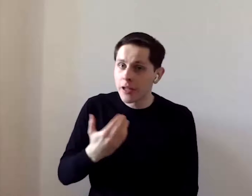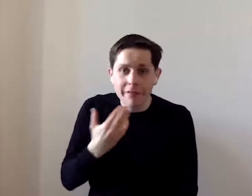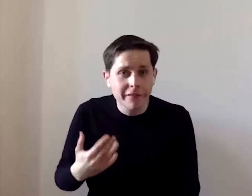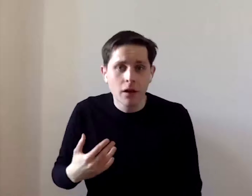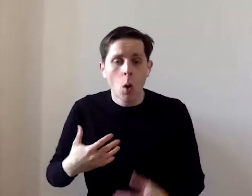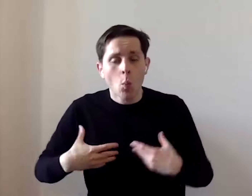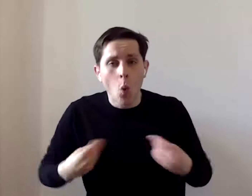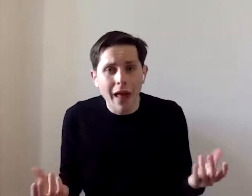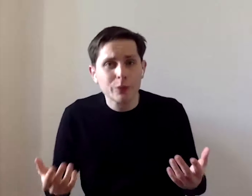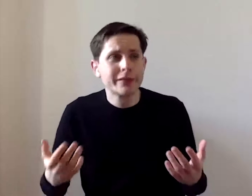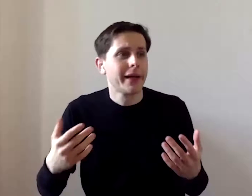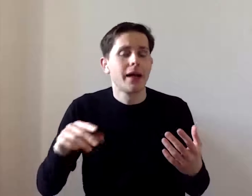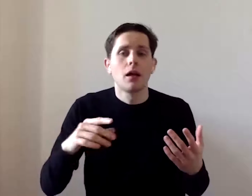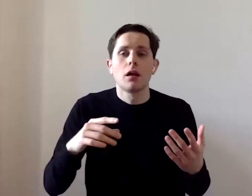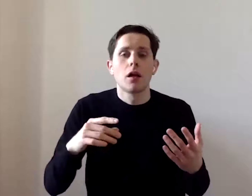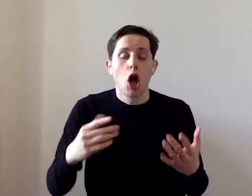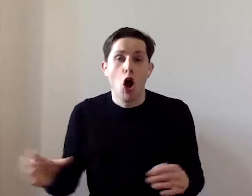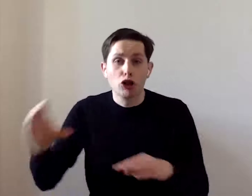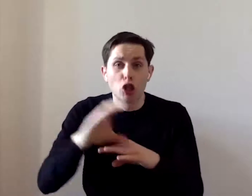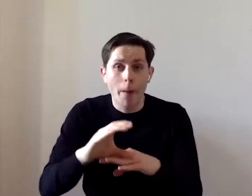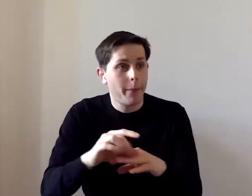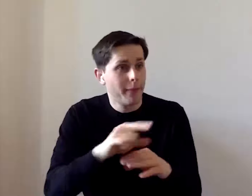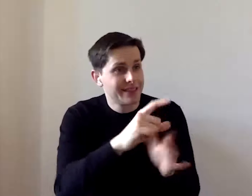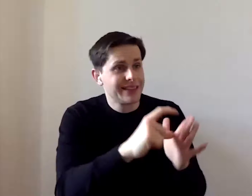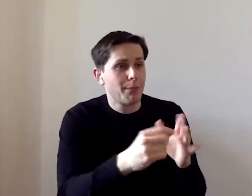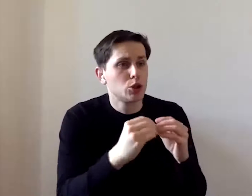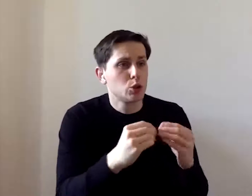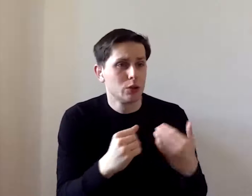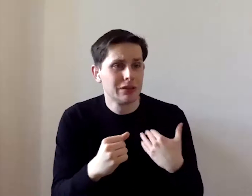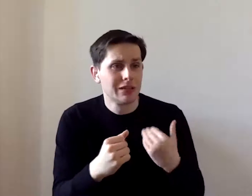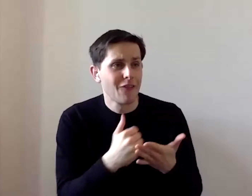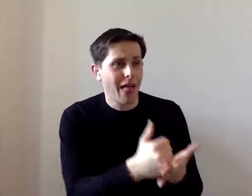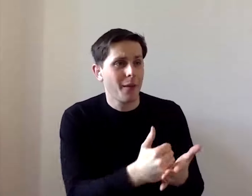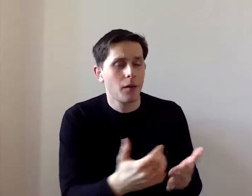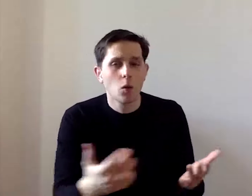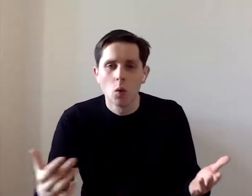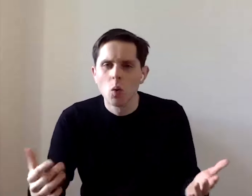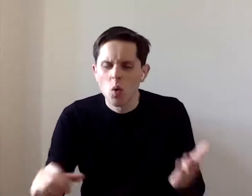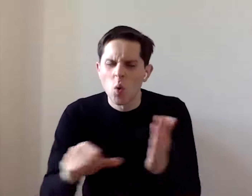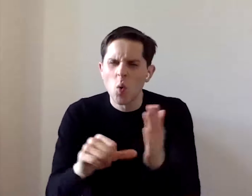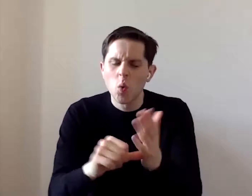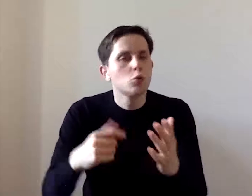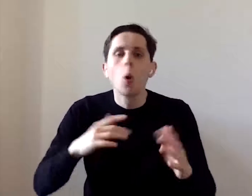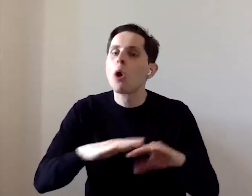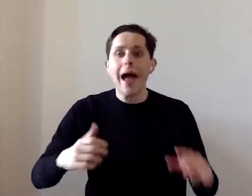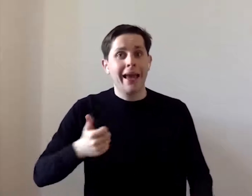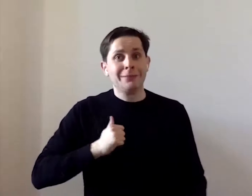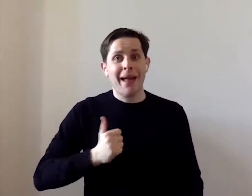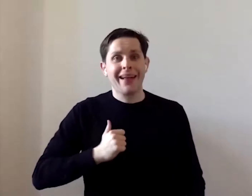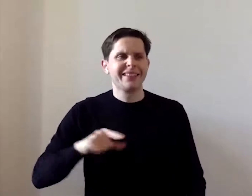said, they're overworked, underpaid, tired and busy and stressed and all of those things. And so,